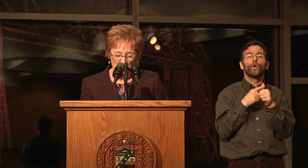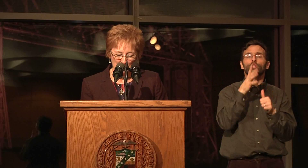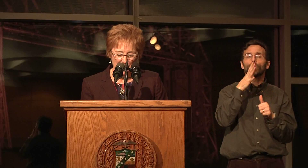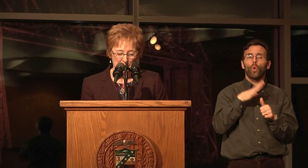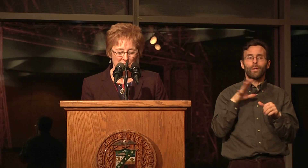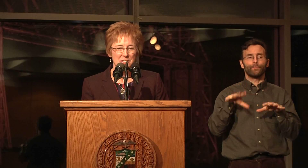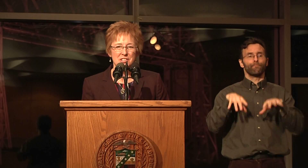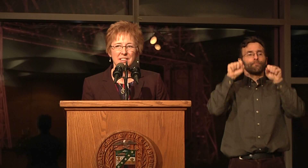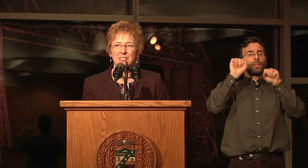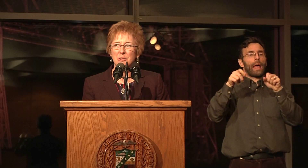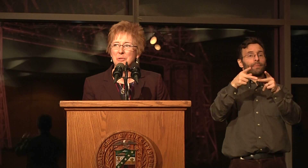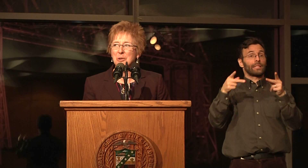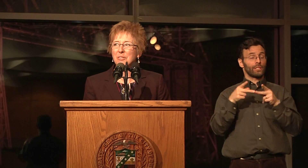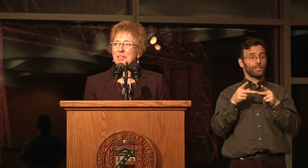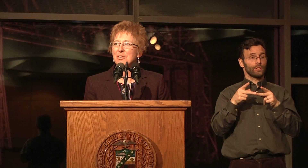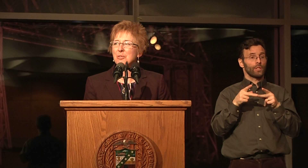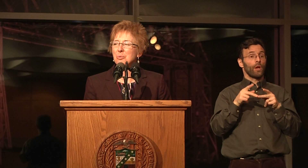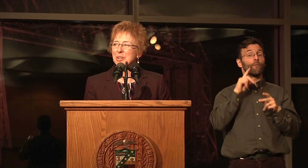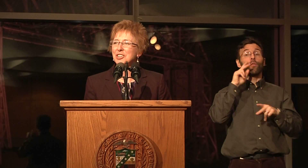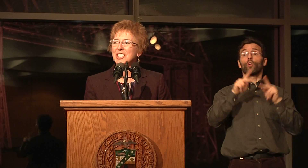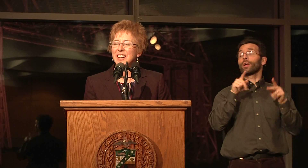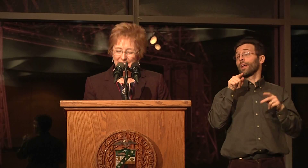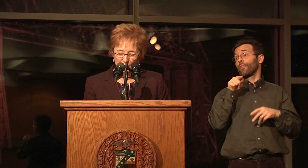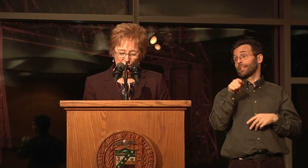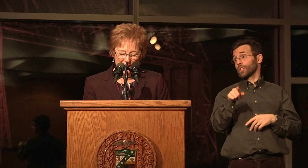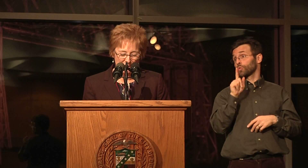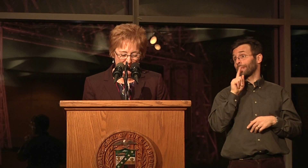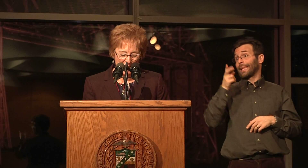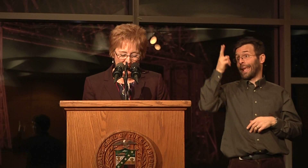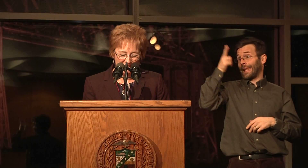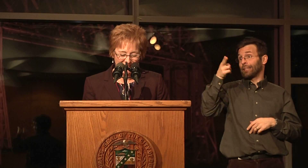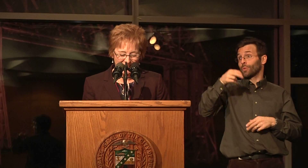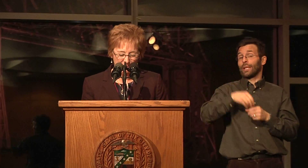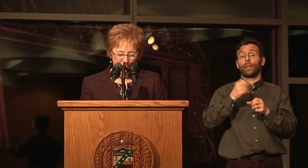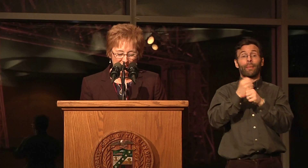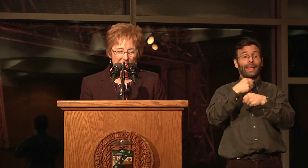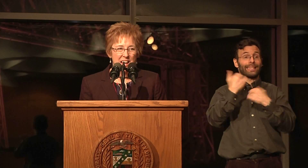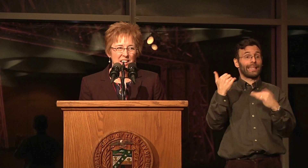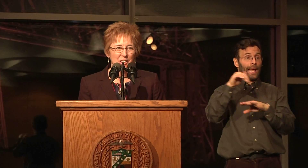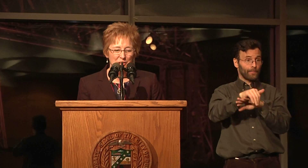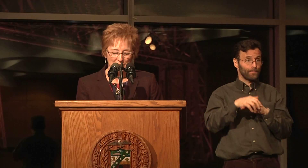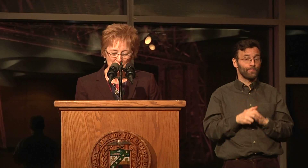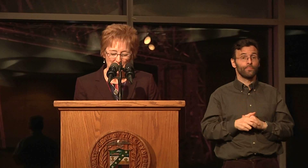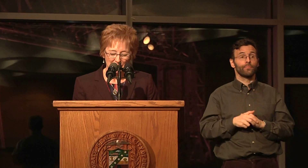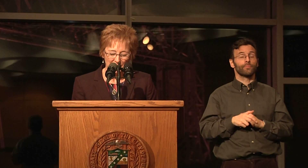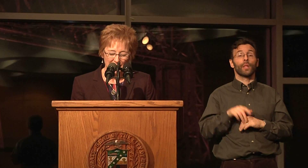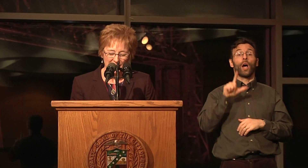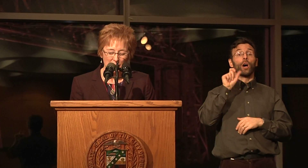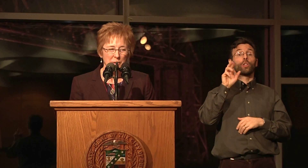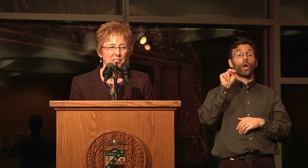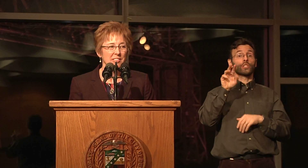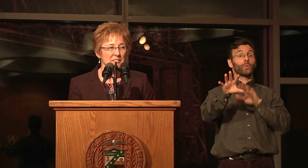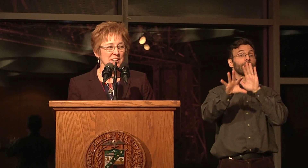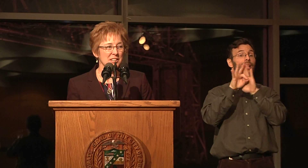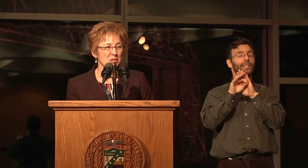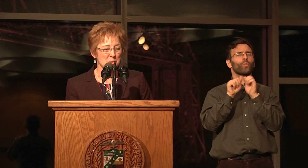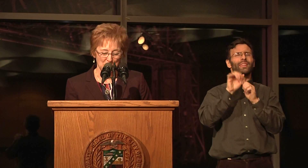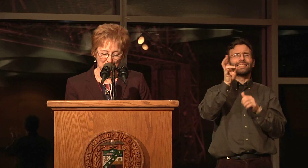to ever hold that position. So folks, this is really history in the making tonight. Larson was elected